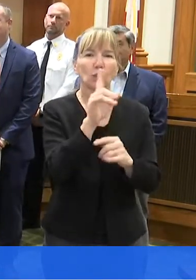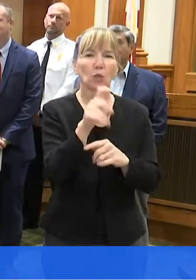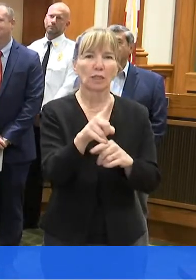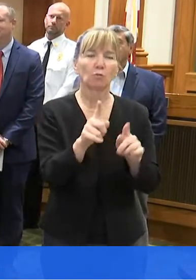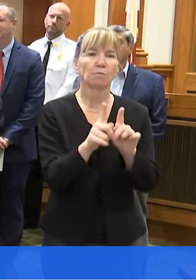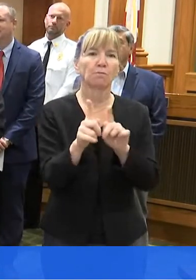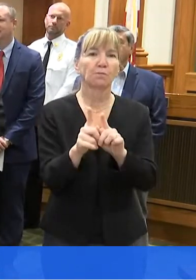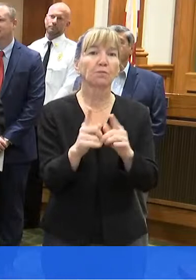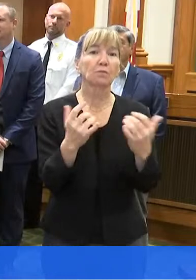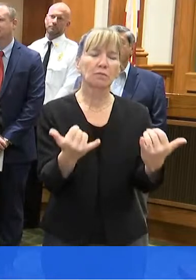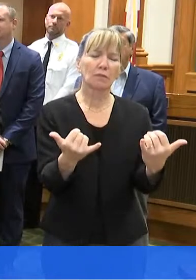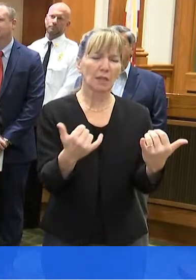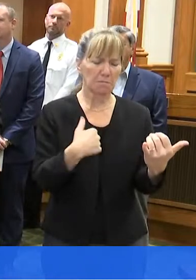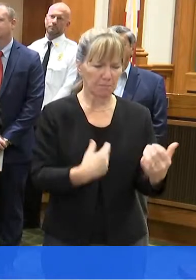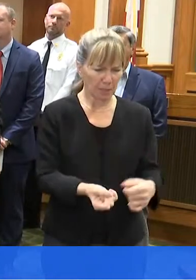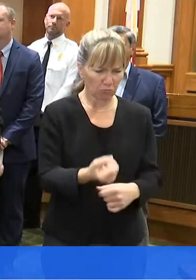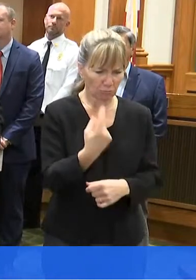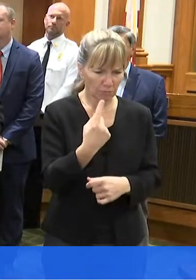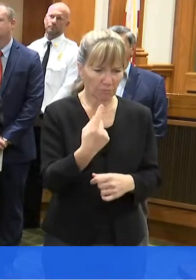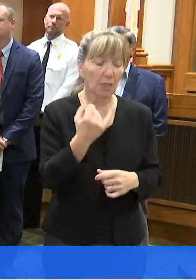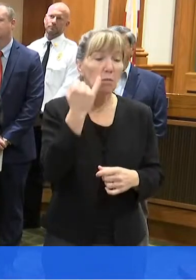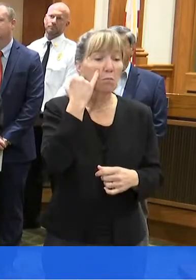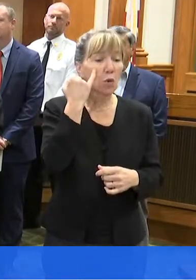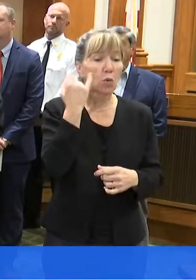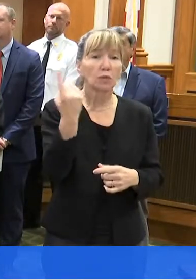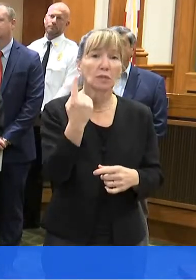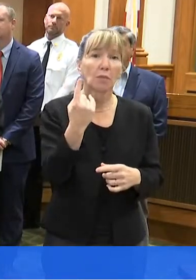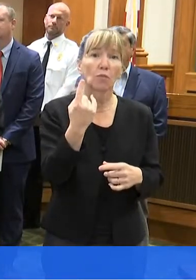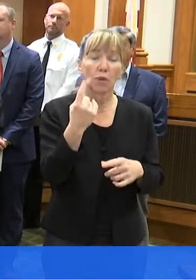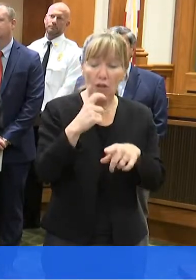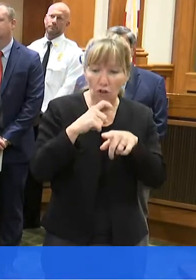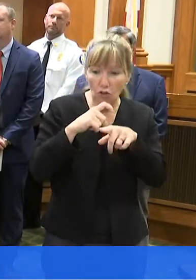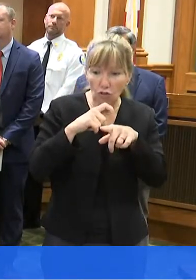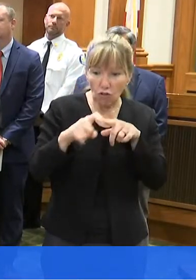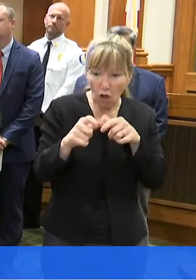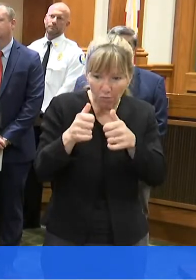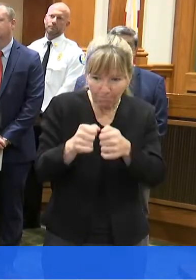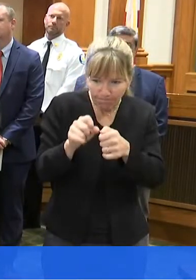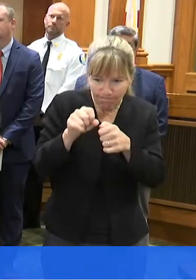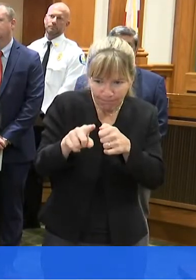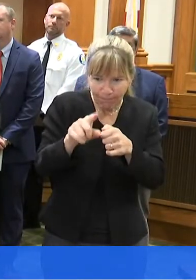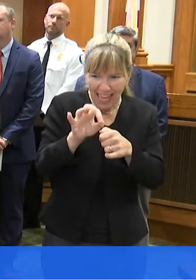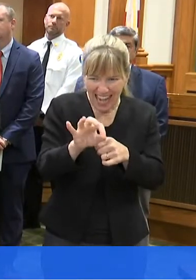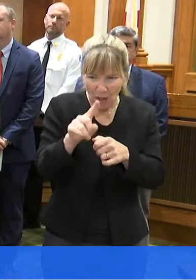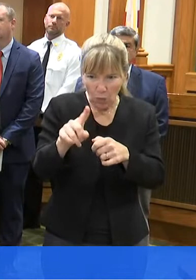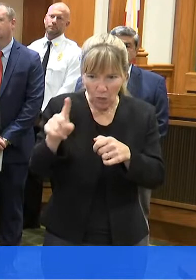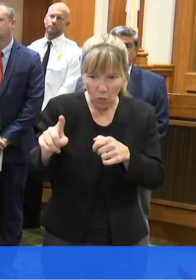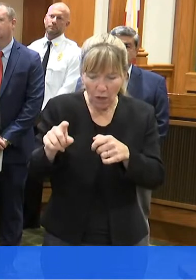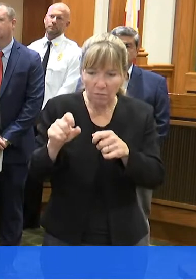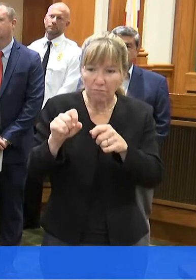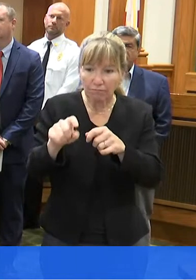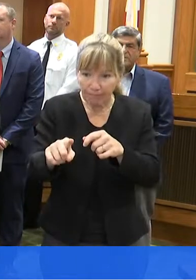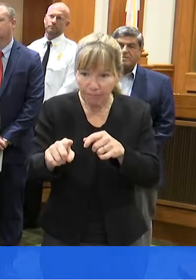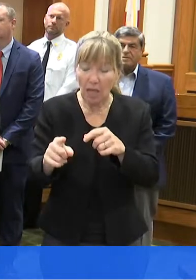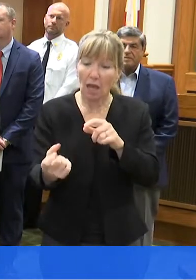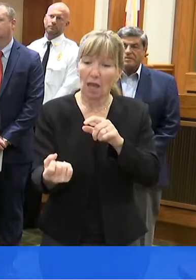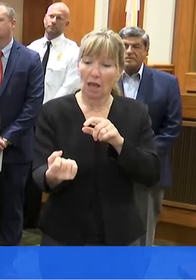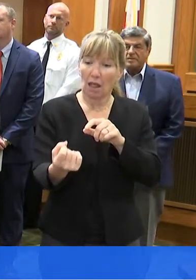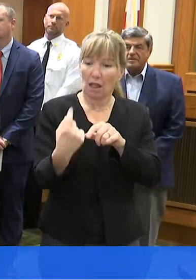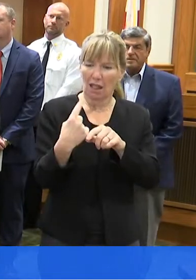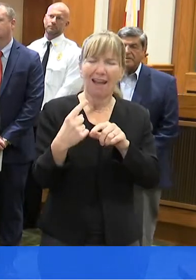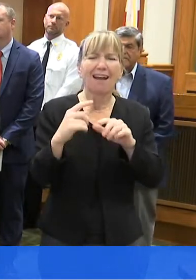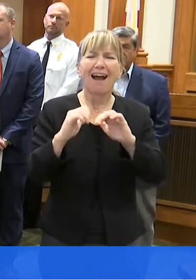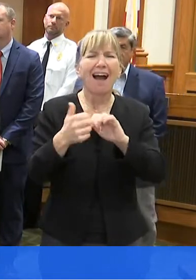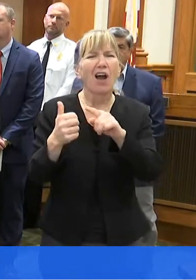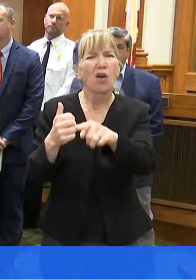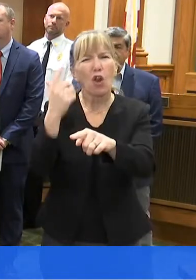So, in my understanding, when we have call takers receive these 911 phone calls, now, are these text messages, are they just going to pop up on their computer